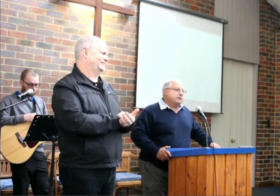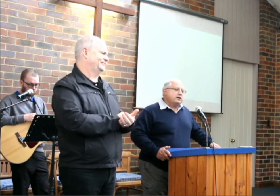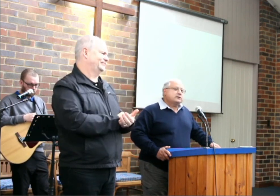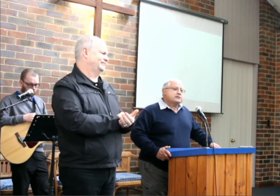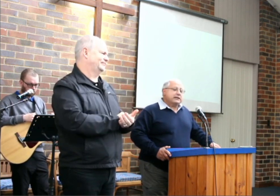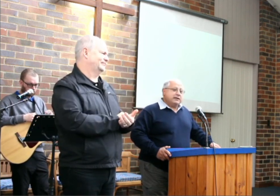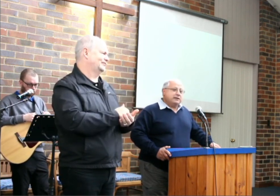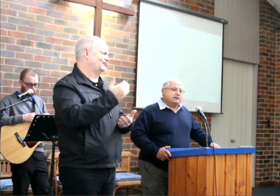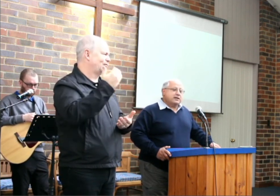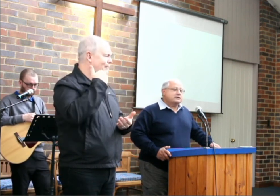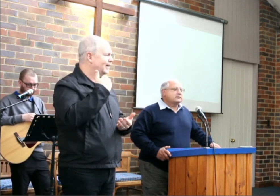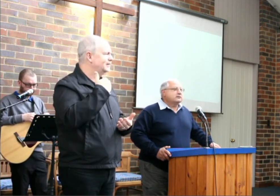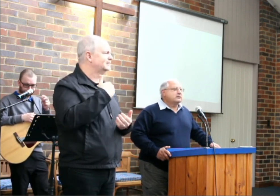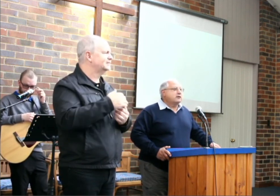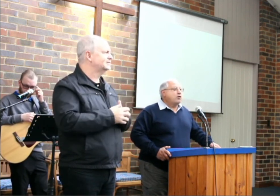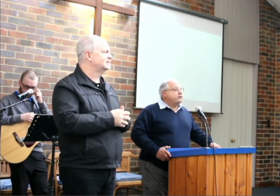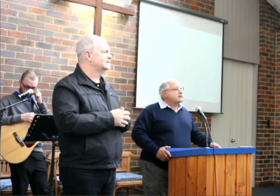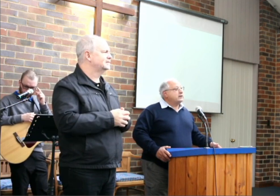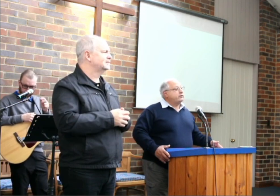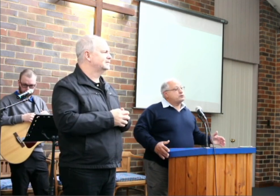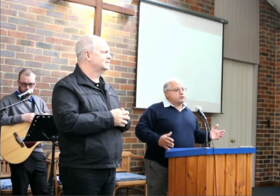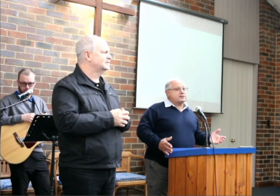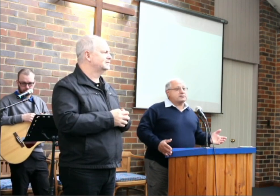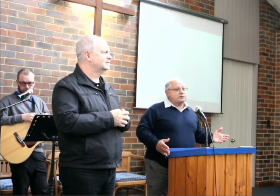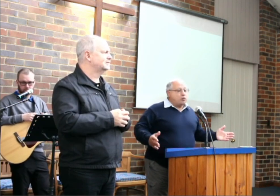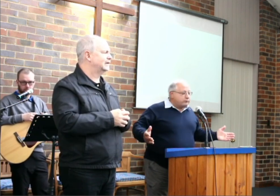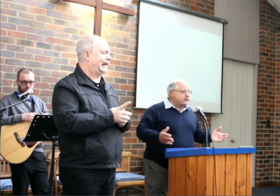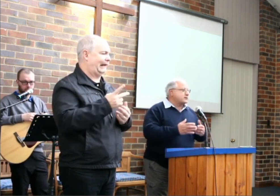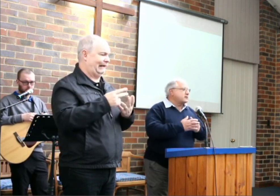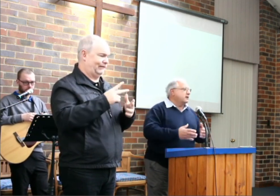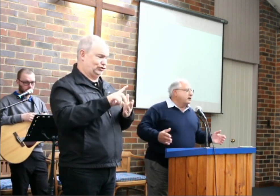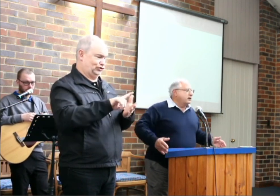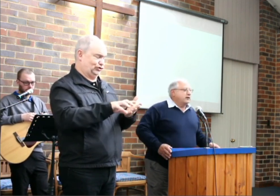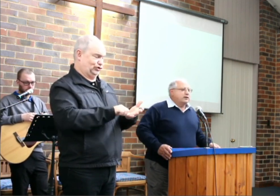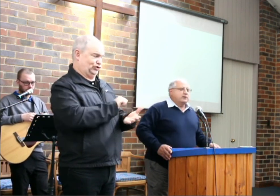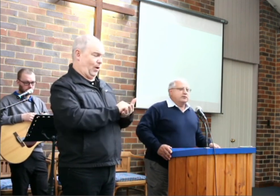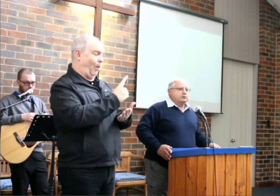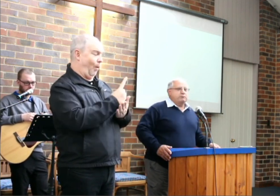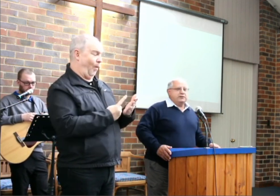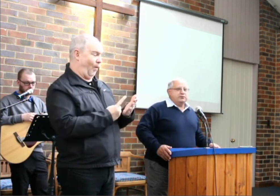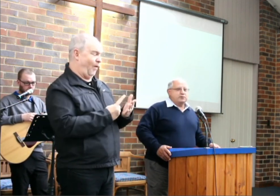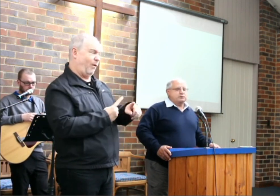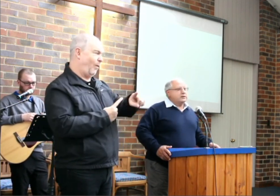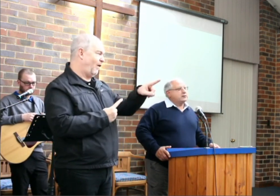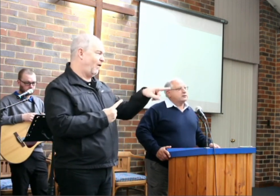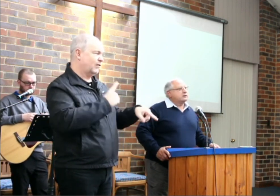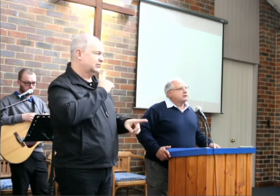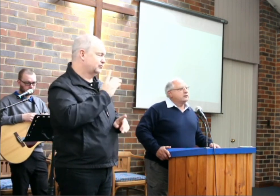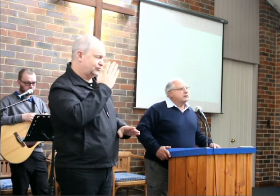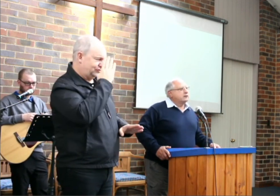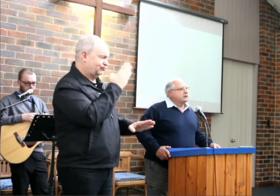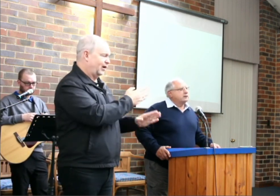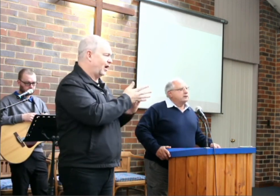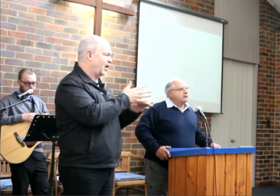He reminded us again that obviously if he was just, all of us would have been going to hell.